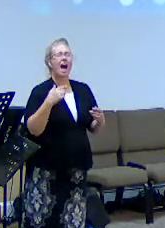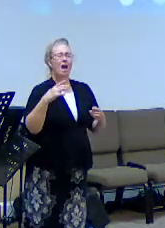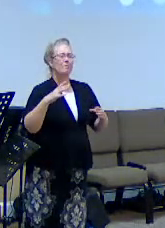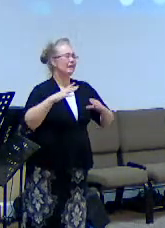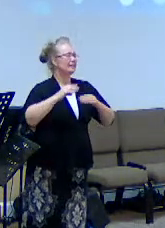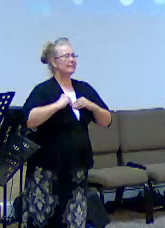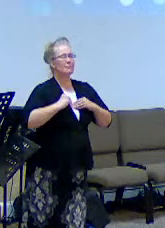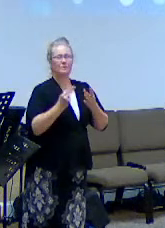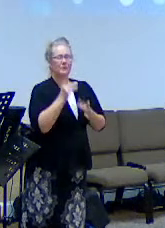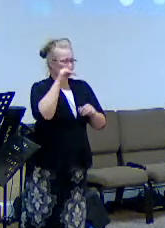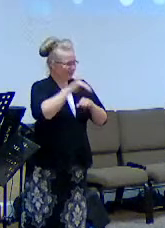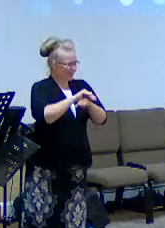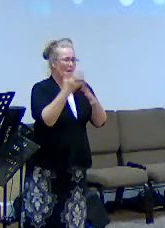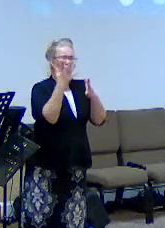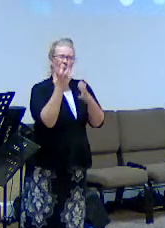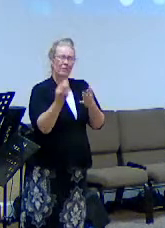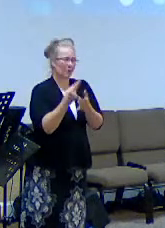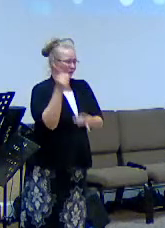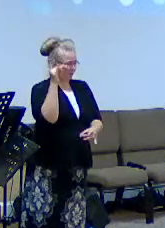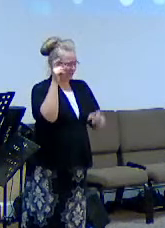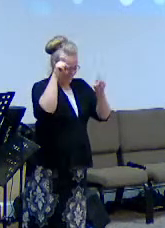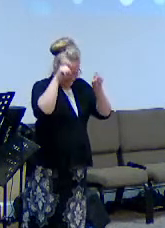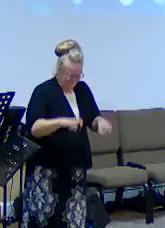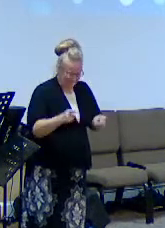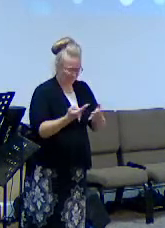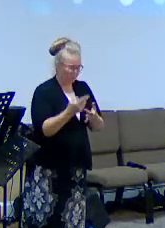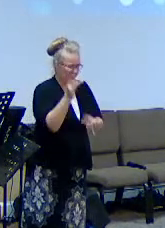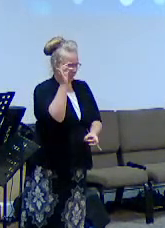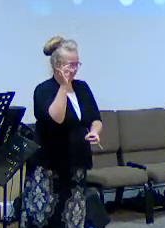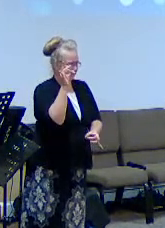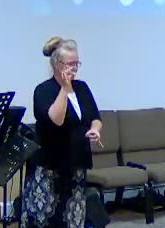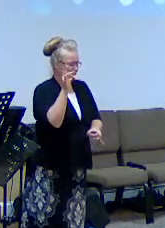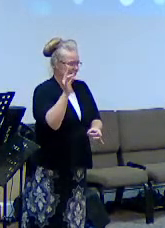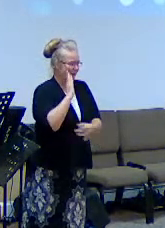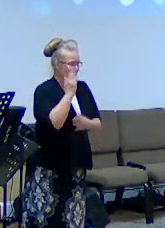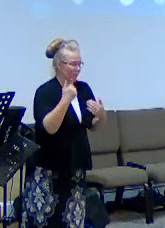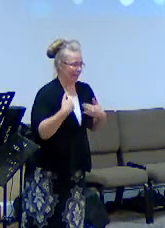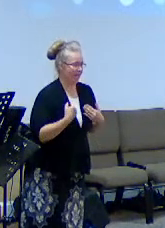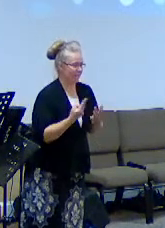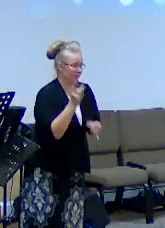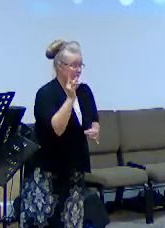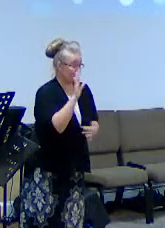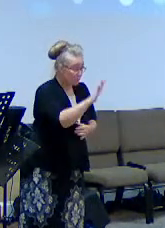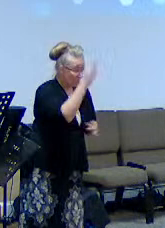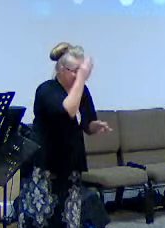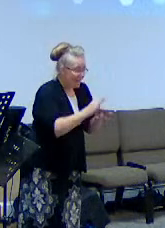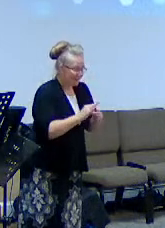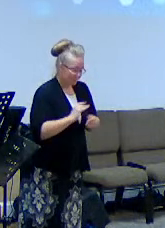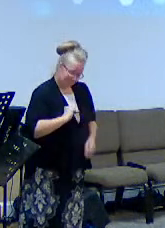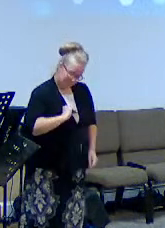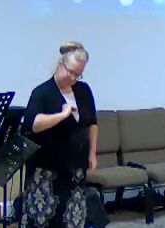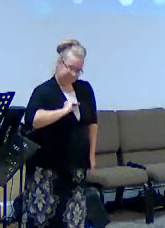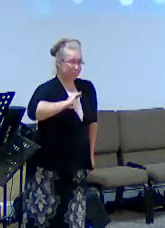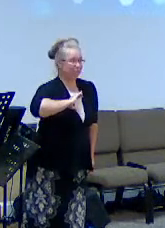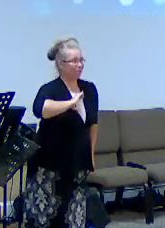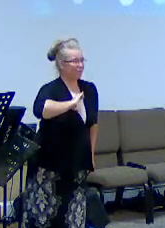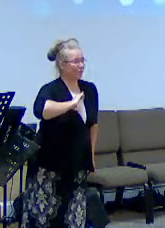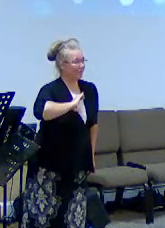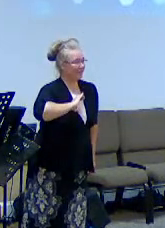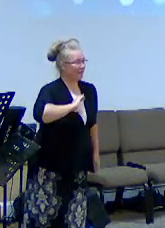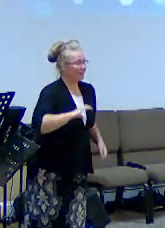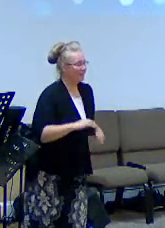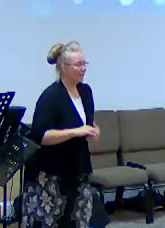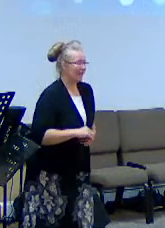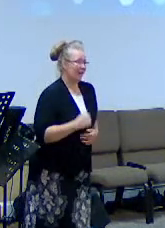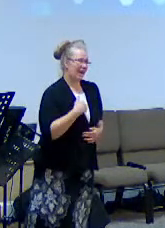Ghost. I've got to have the Holy Ghost, and I'm going to get it. Your faith is being lifted. Instead of saying, well,